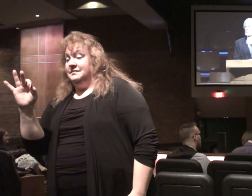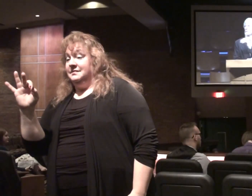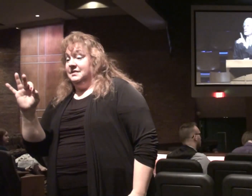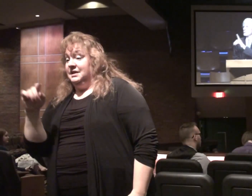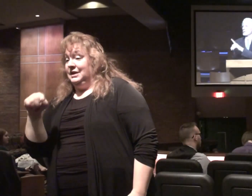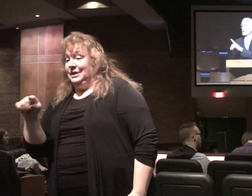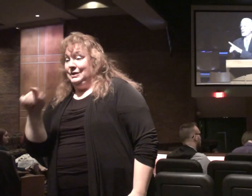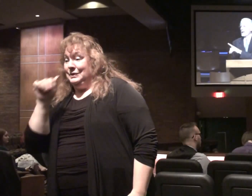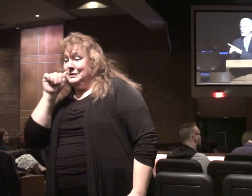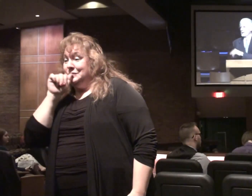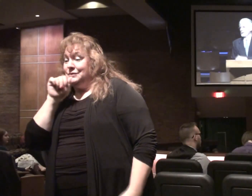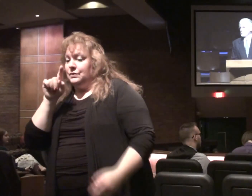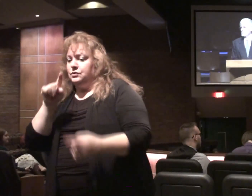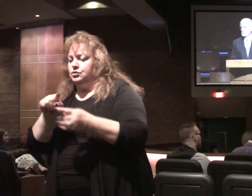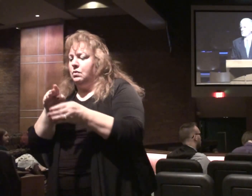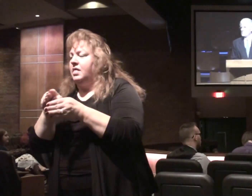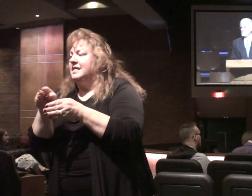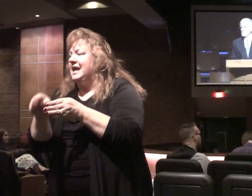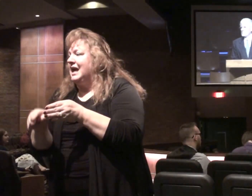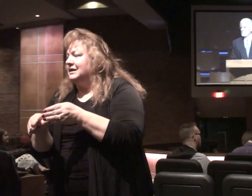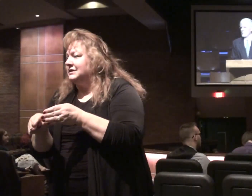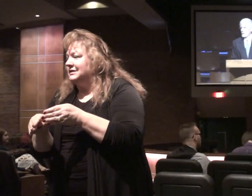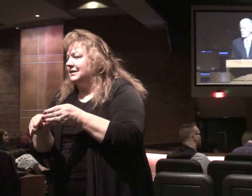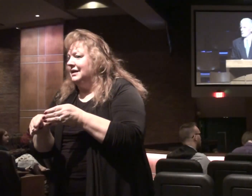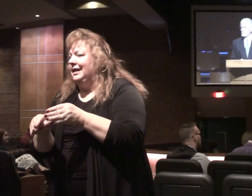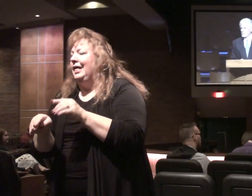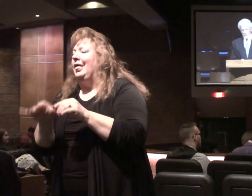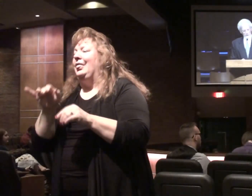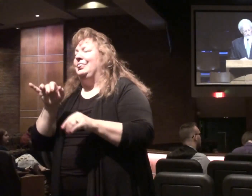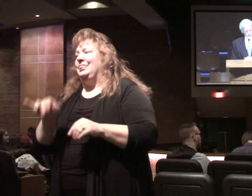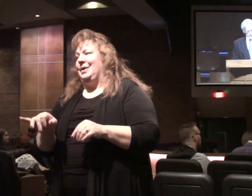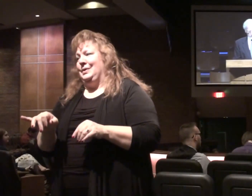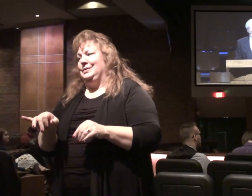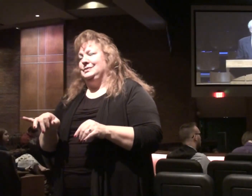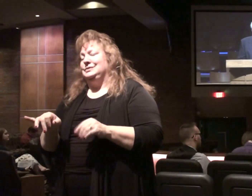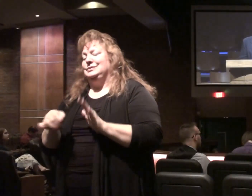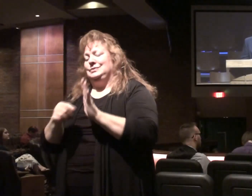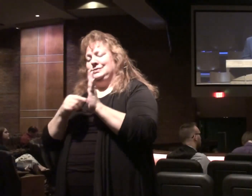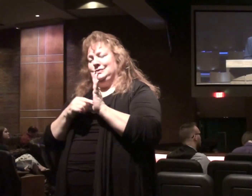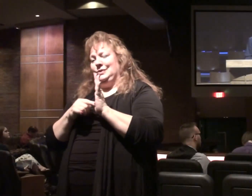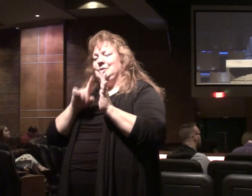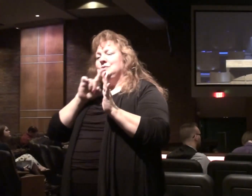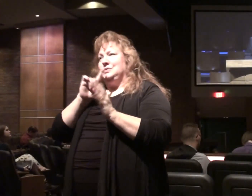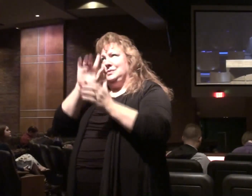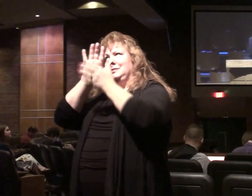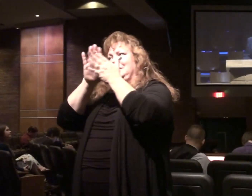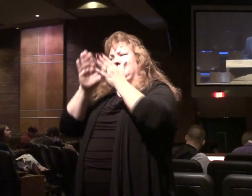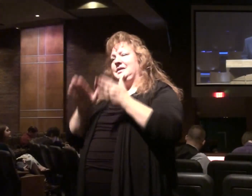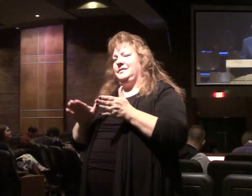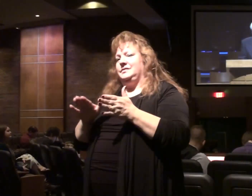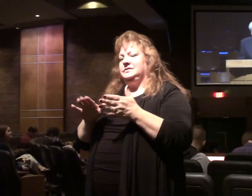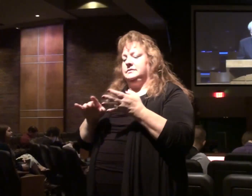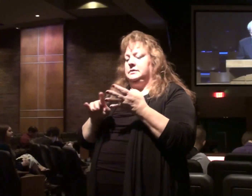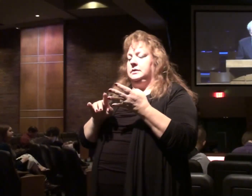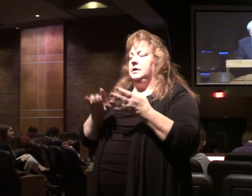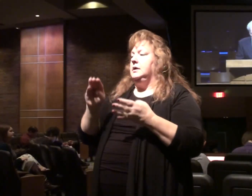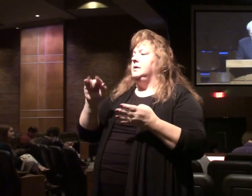But those who endure to the end are the ones who manifest their genuine. Come back to Matthew